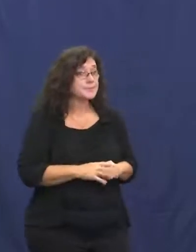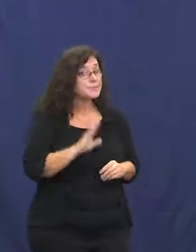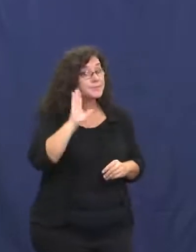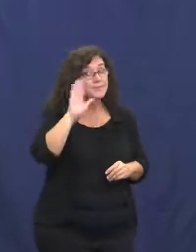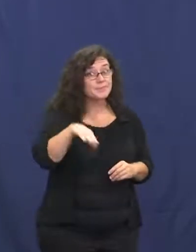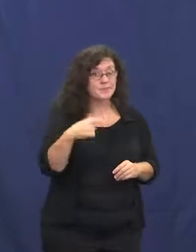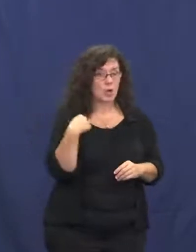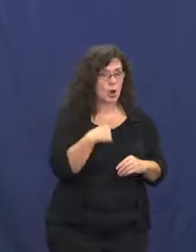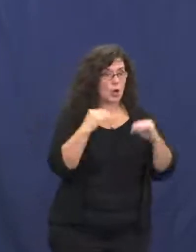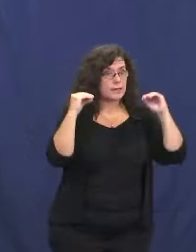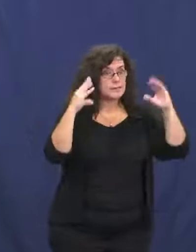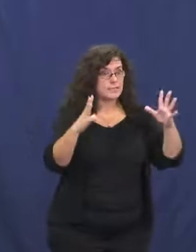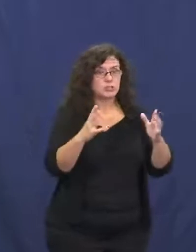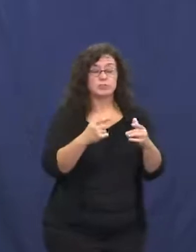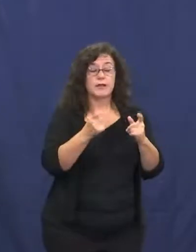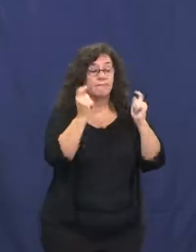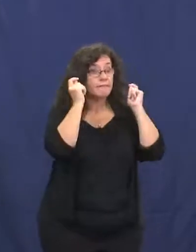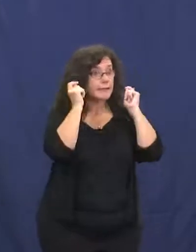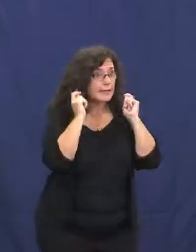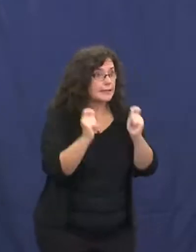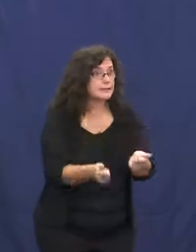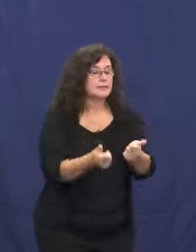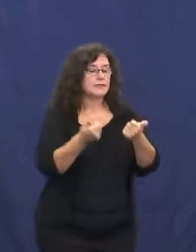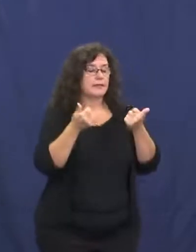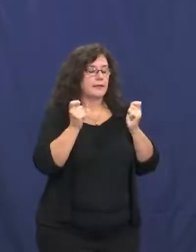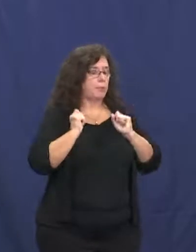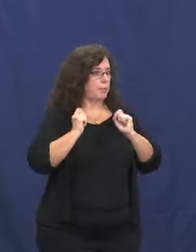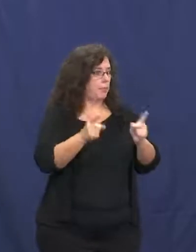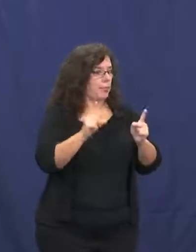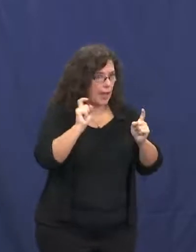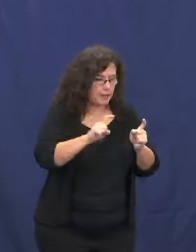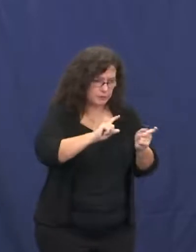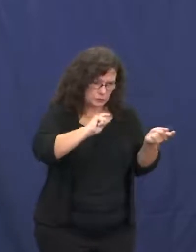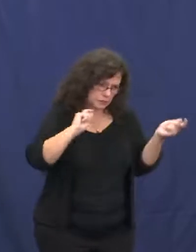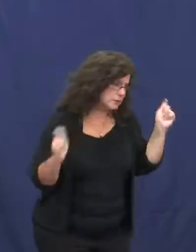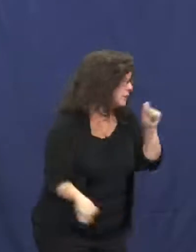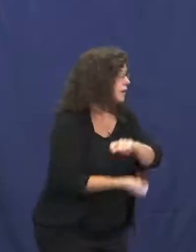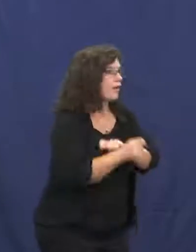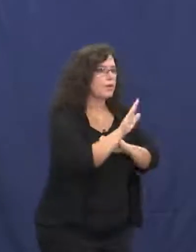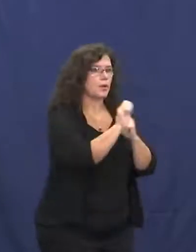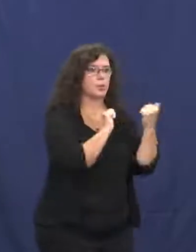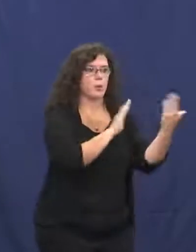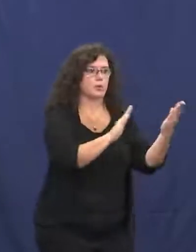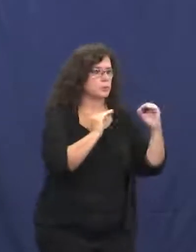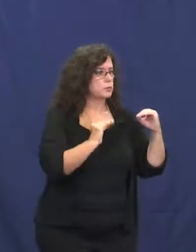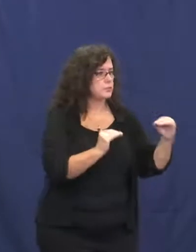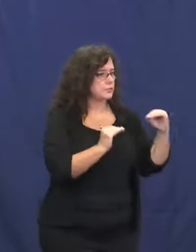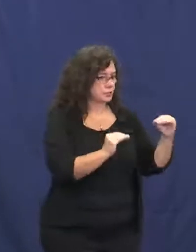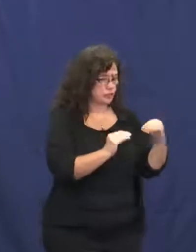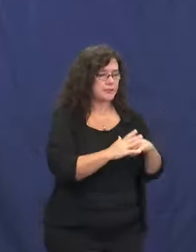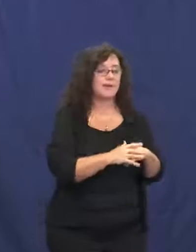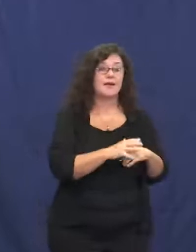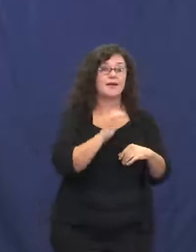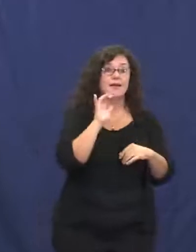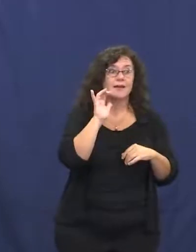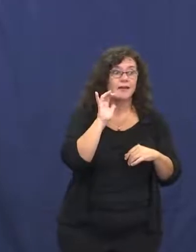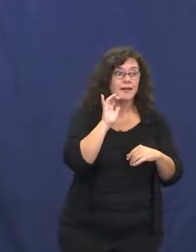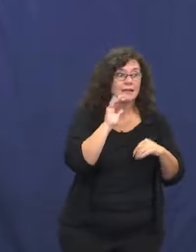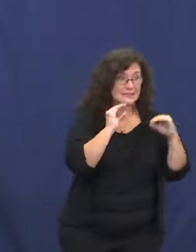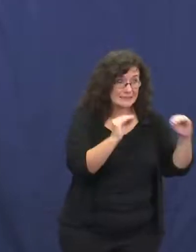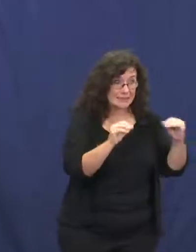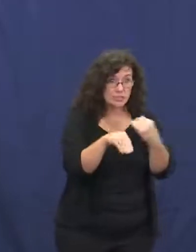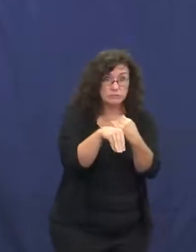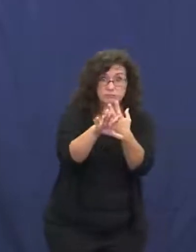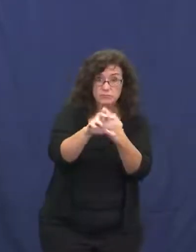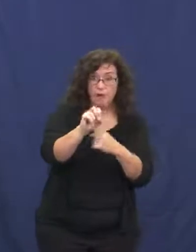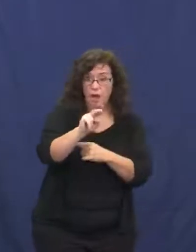to adapt to this remote learning environment, and they're doing so well. And it's not only is it change, but it's more time and effort and energy